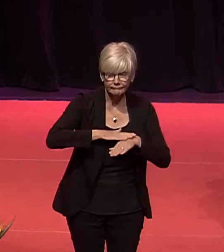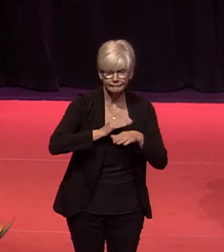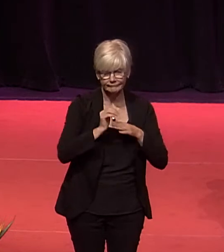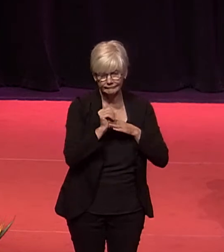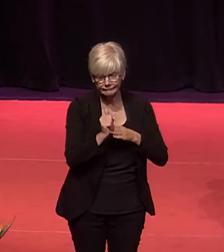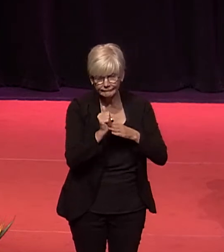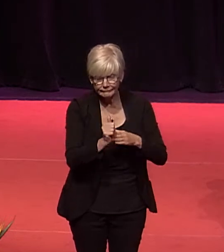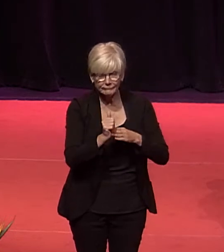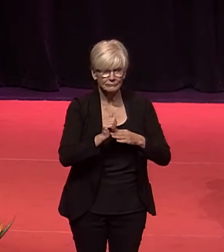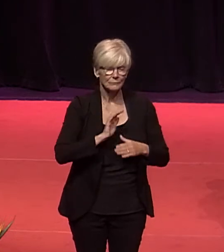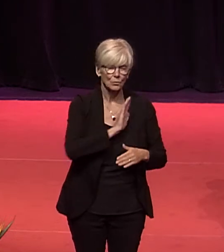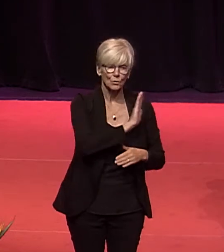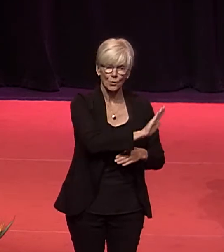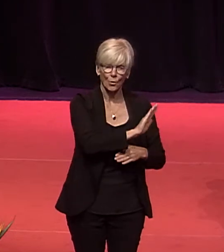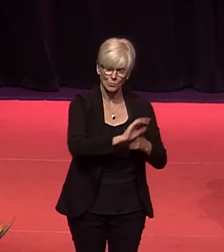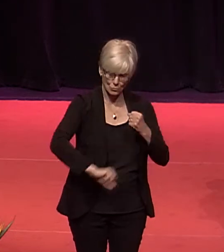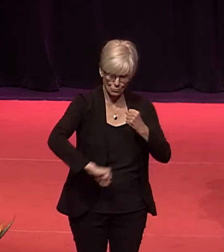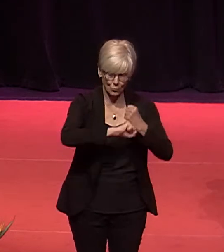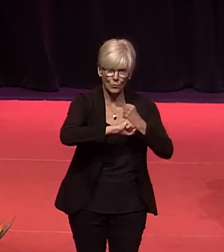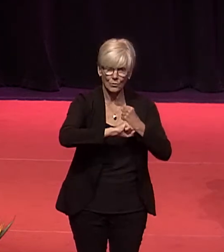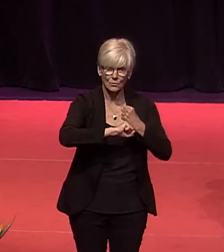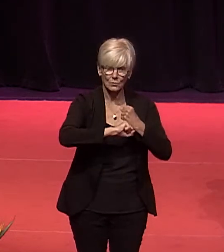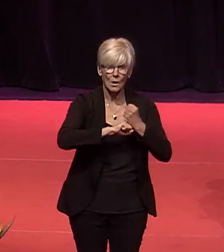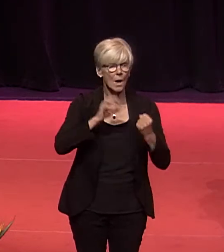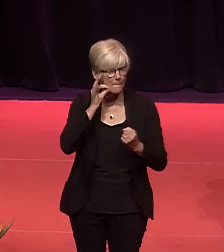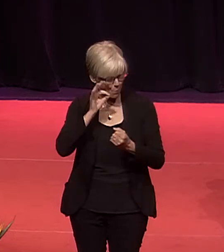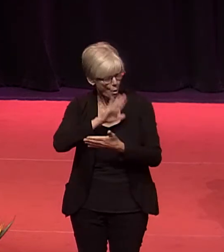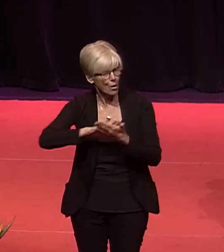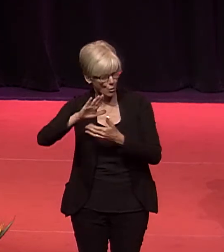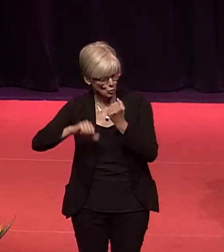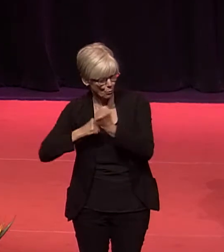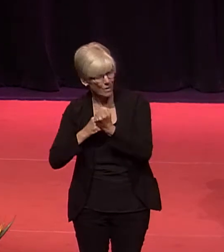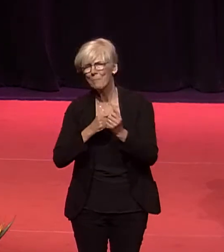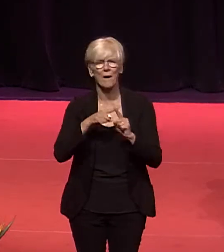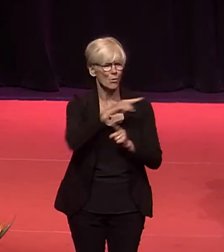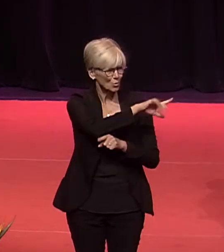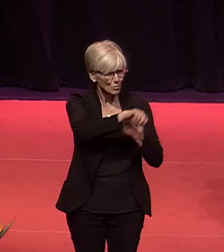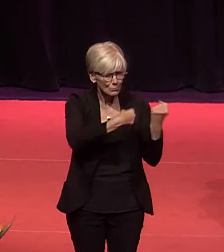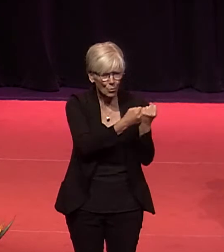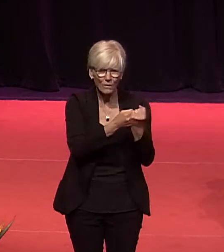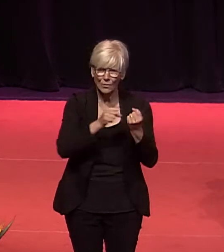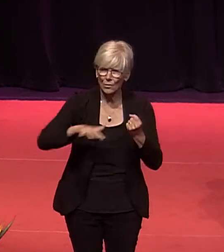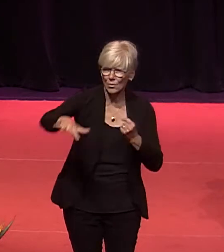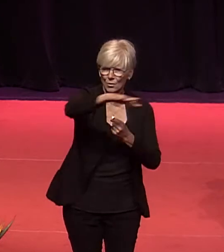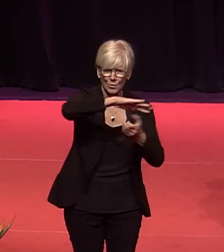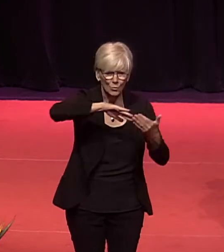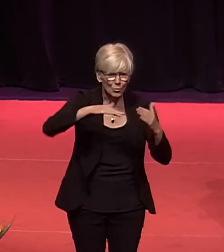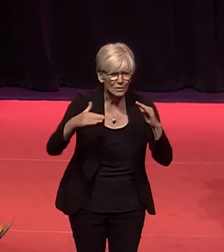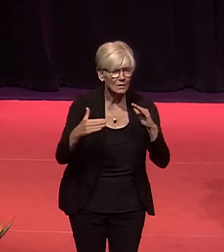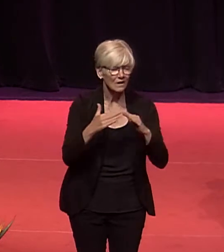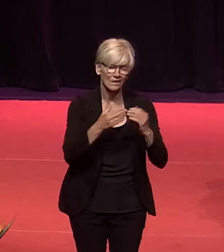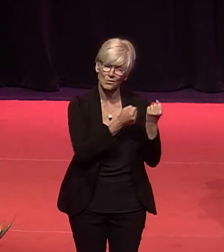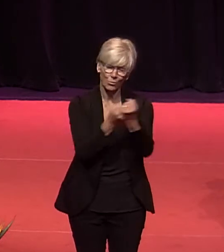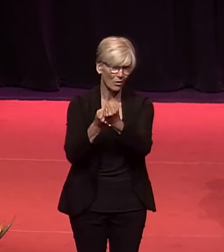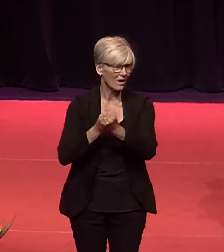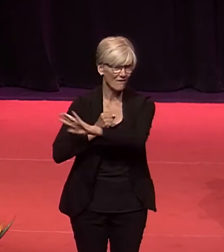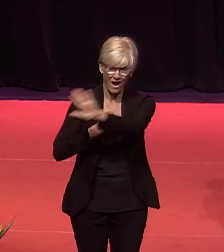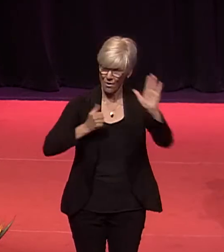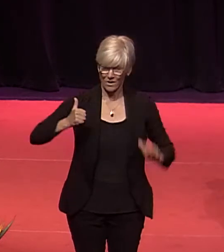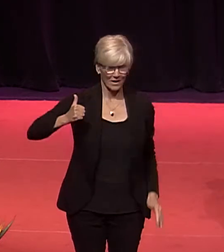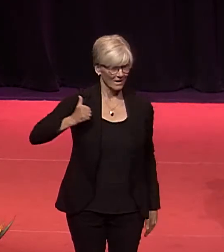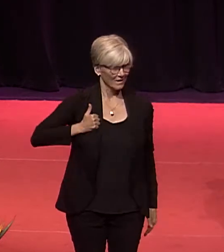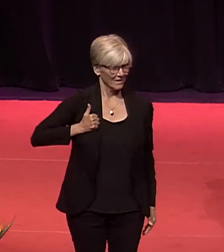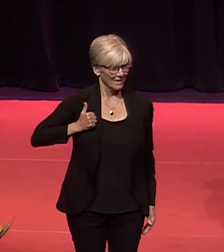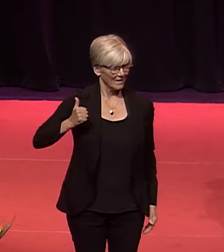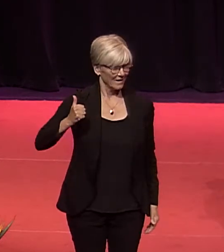leadership, and your support, not just for Mohawk, but for our community and our entire country. So thank you very much.